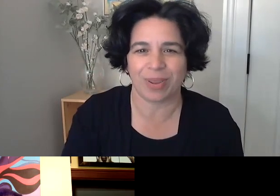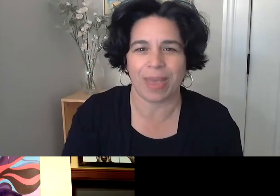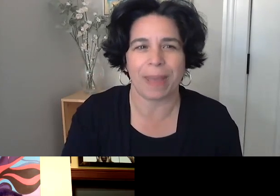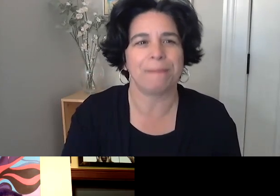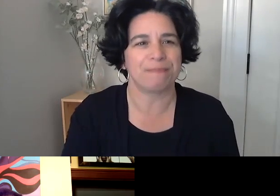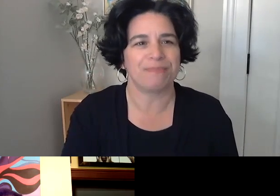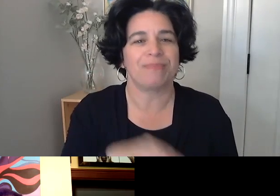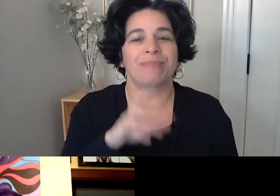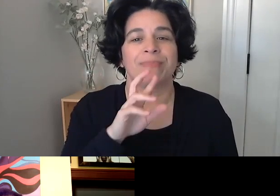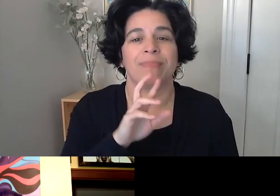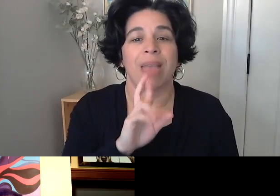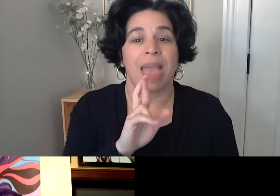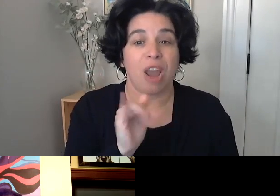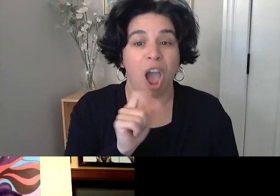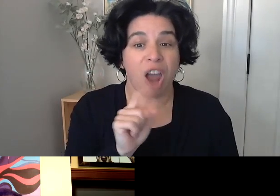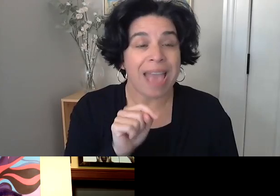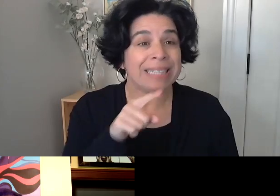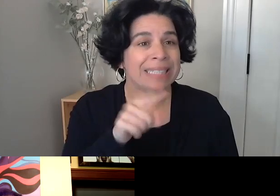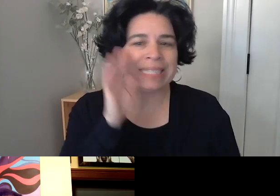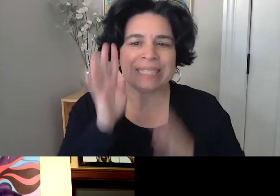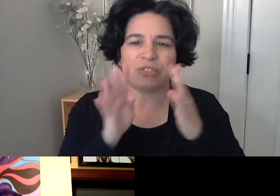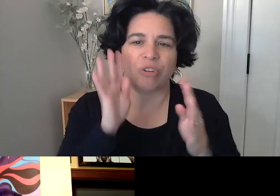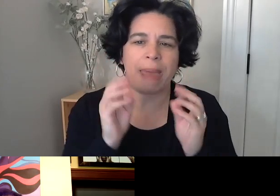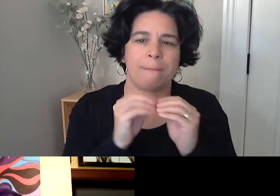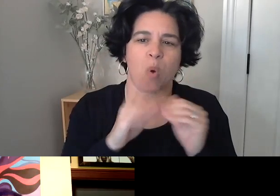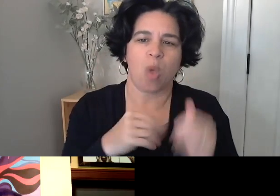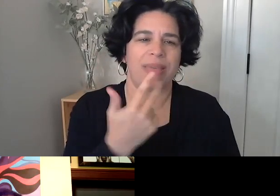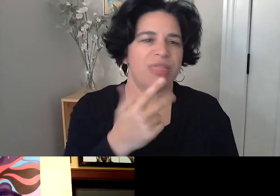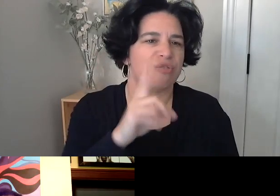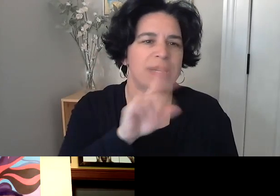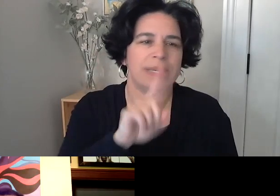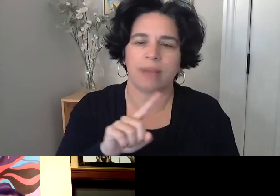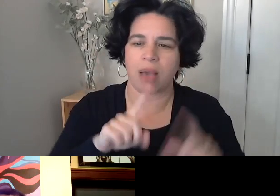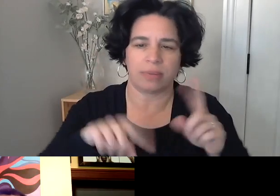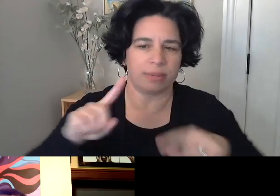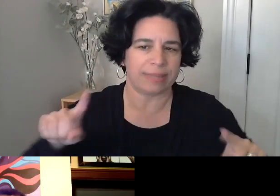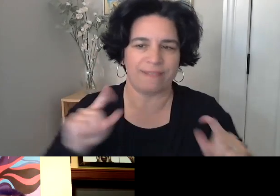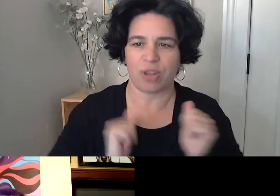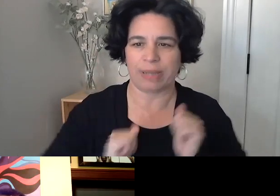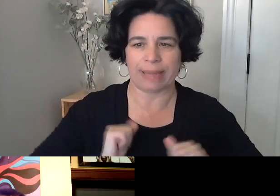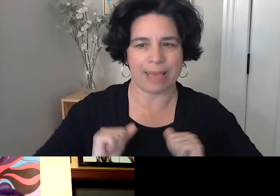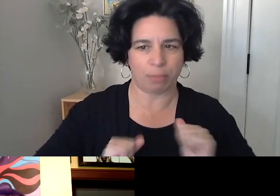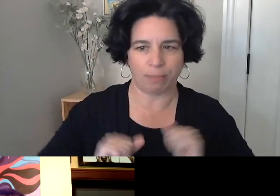the well-known Queen of England, Queen Elizabeth in London. At